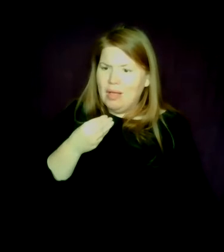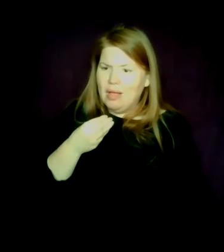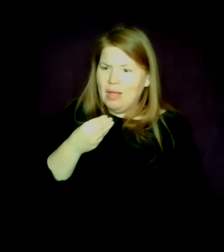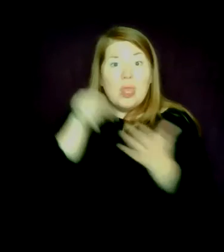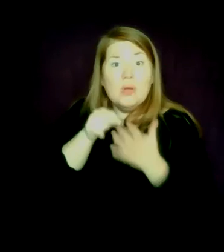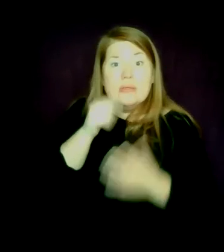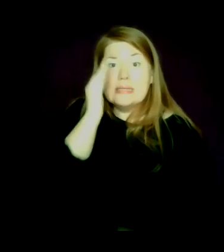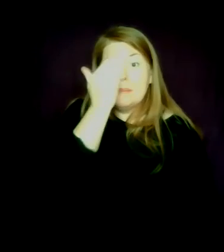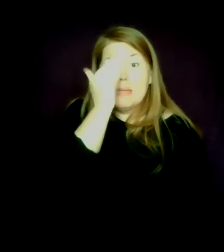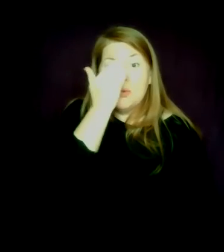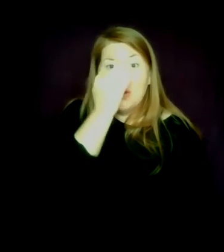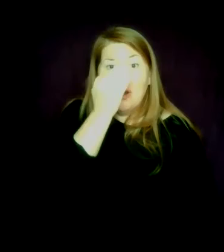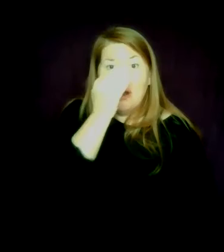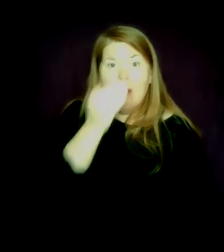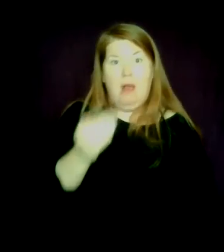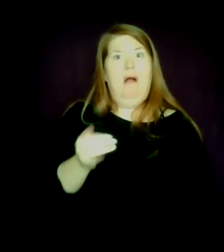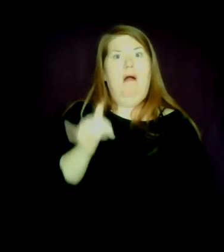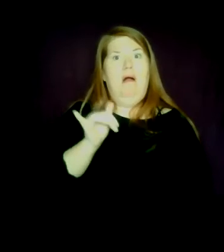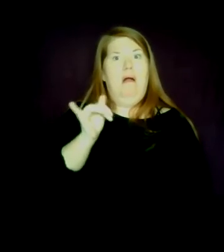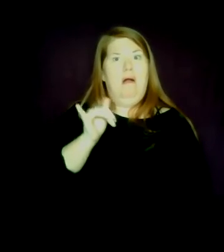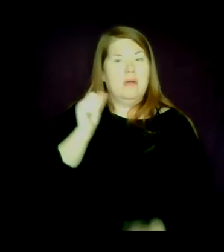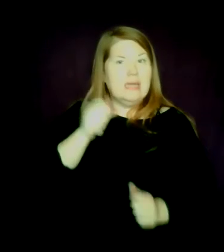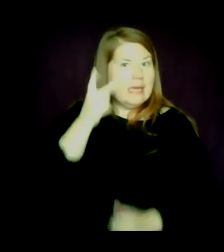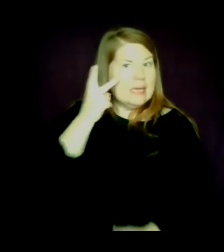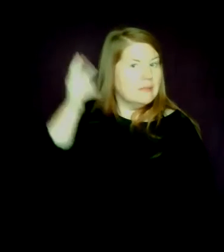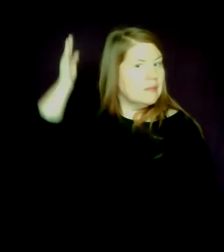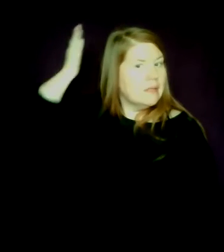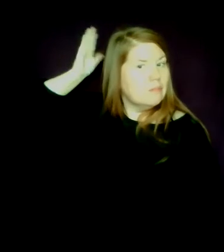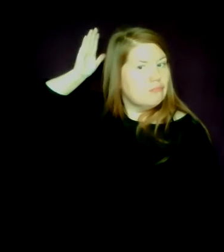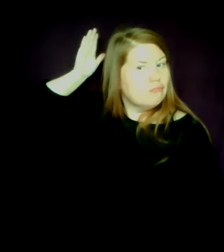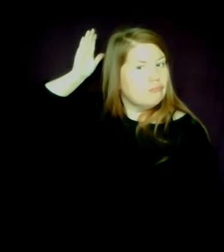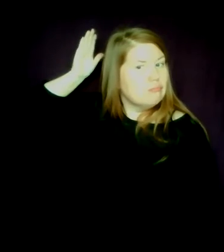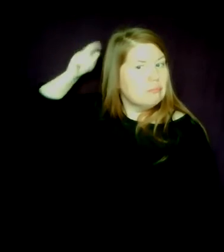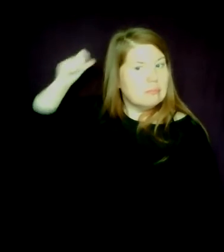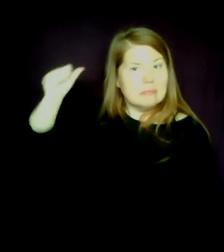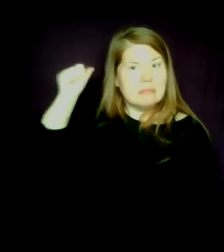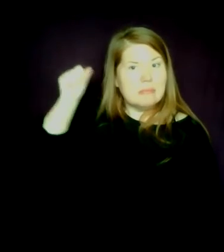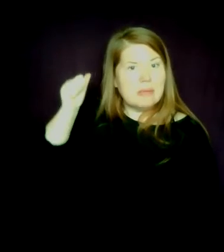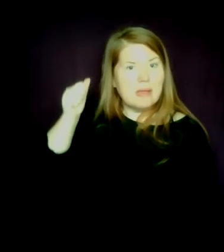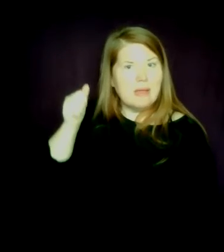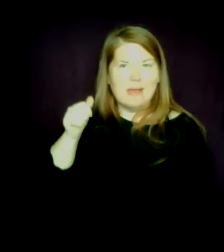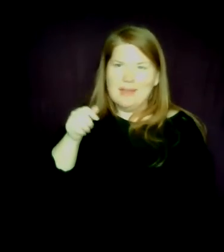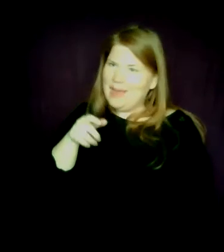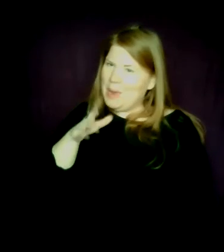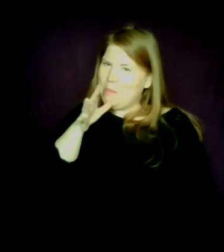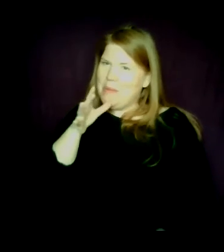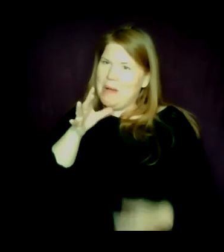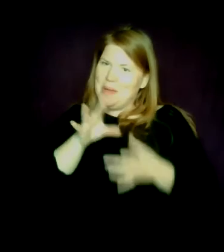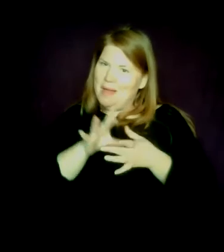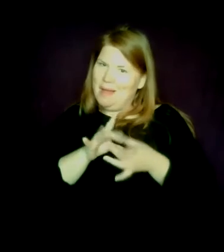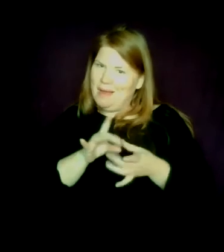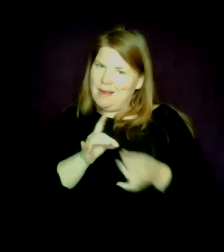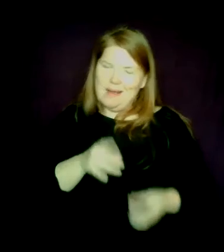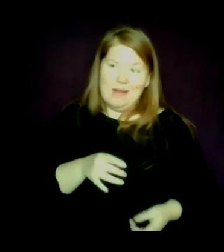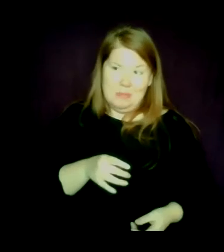how her braids look in the back, just like Mama does with her customers. It's a new you, I say. Thank